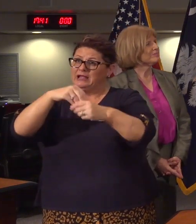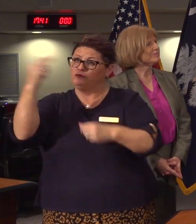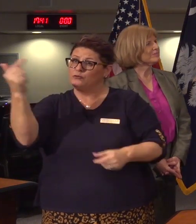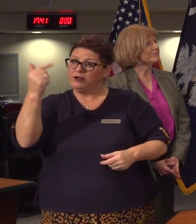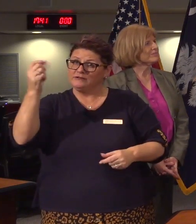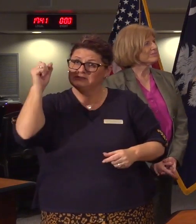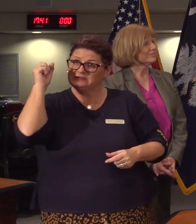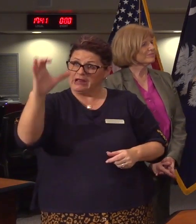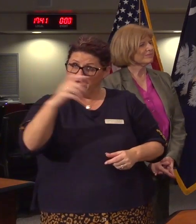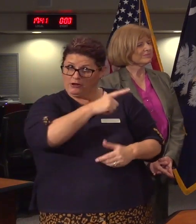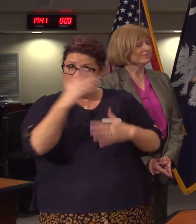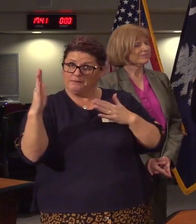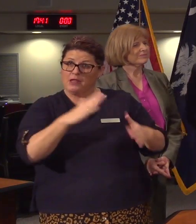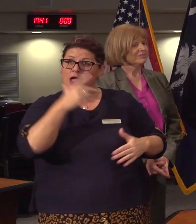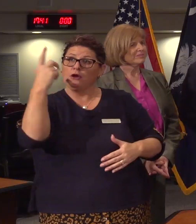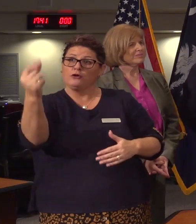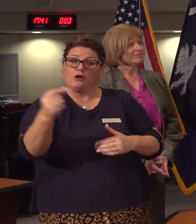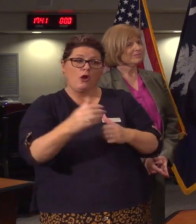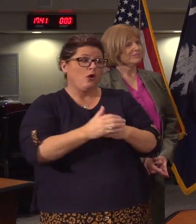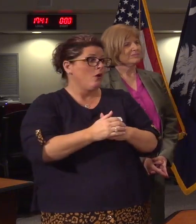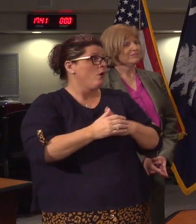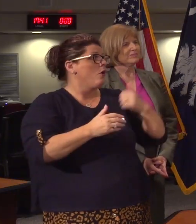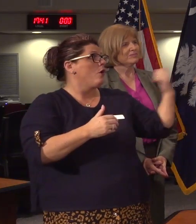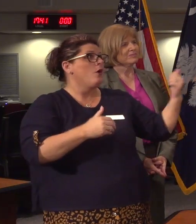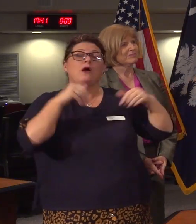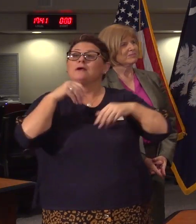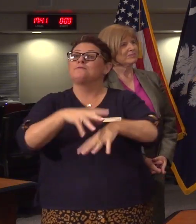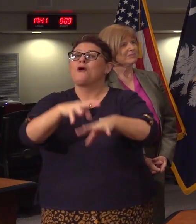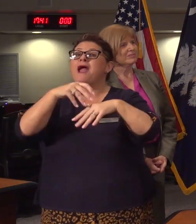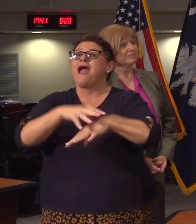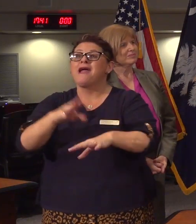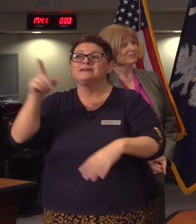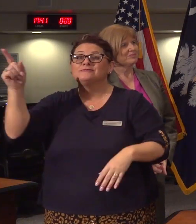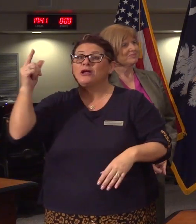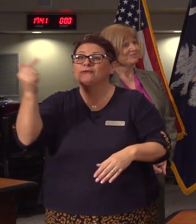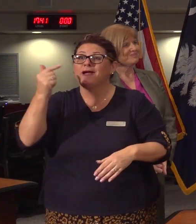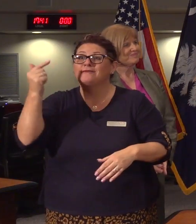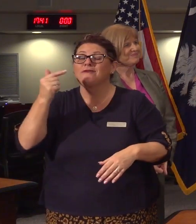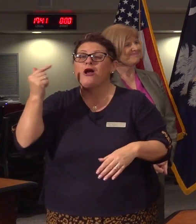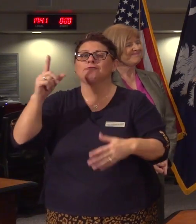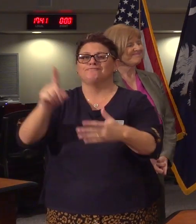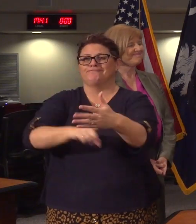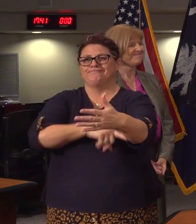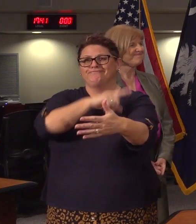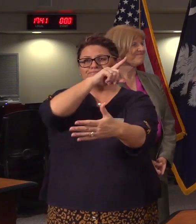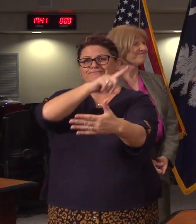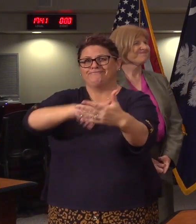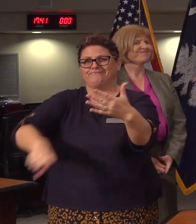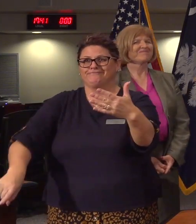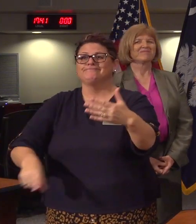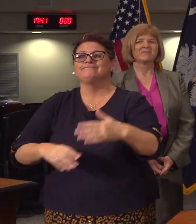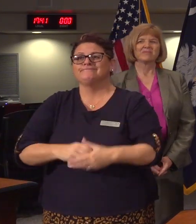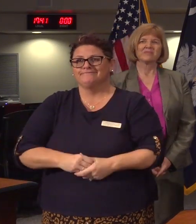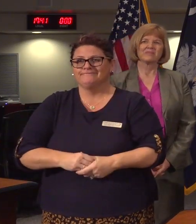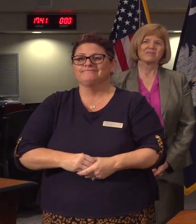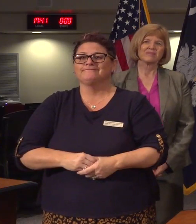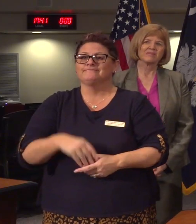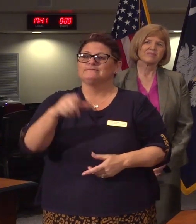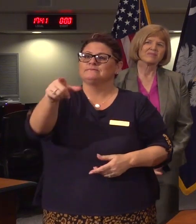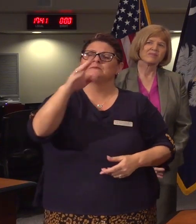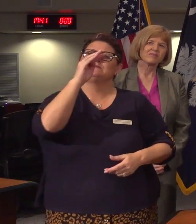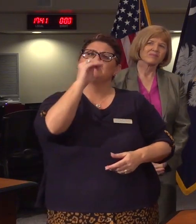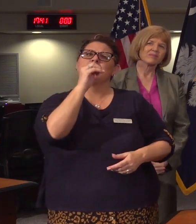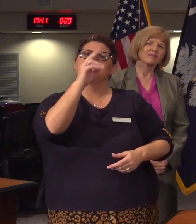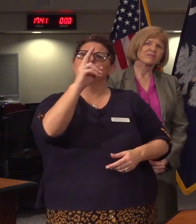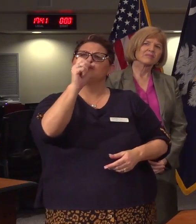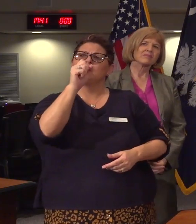that festival parade? That parade in Greenville has been canceled. Answers that question. What's the status of MUSC's